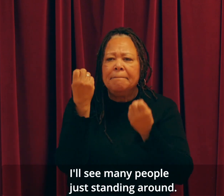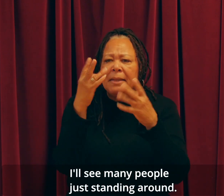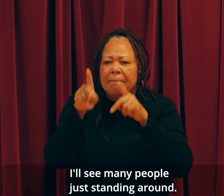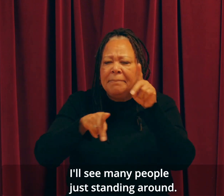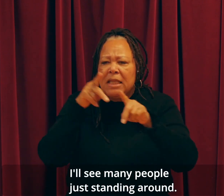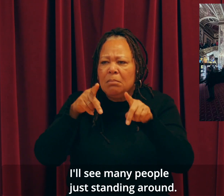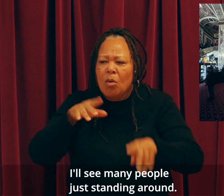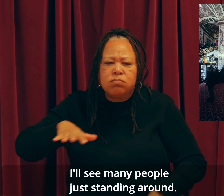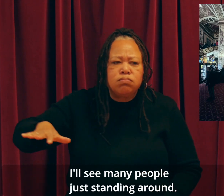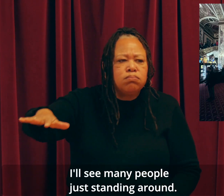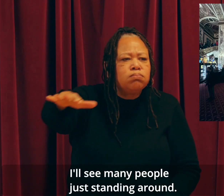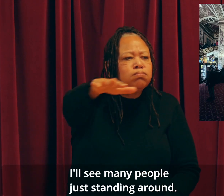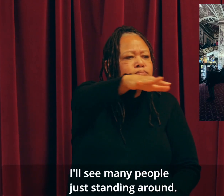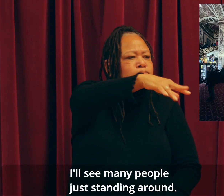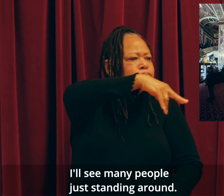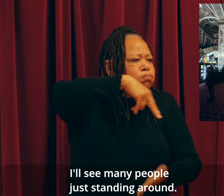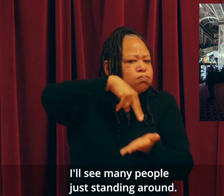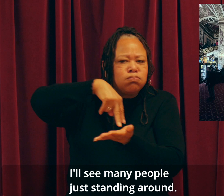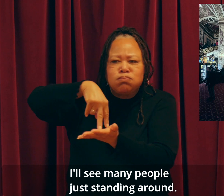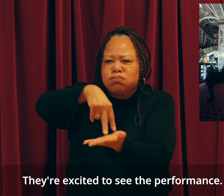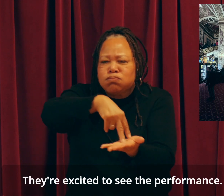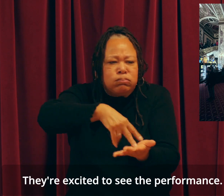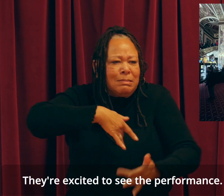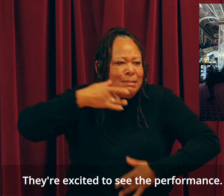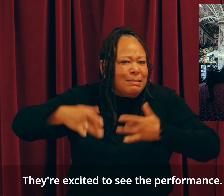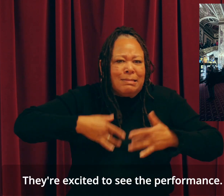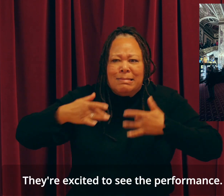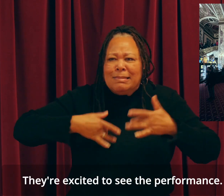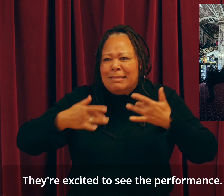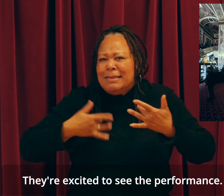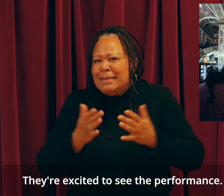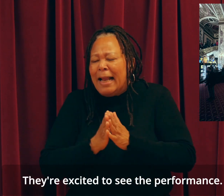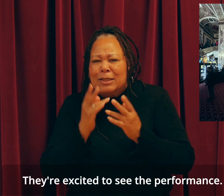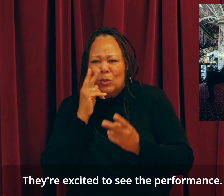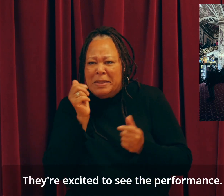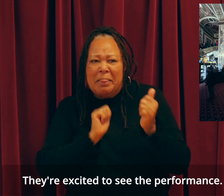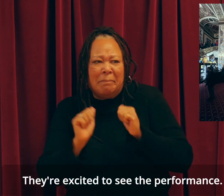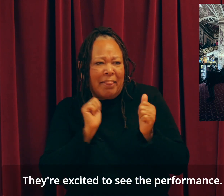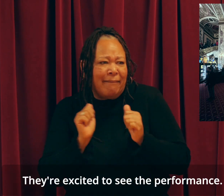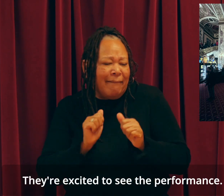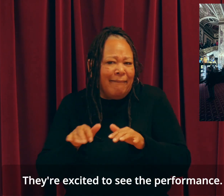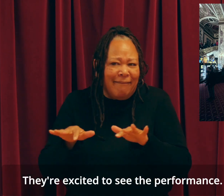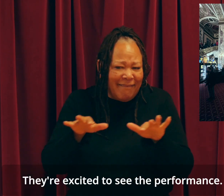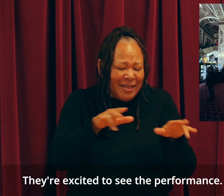I'll see many people just standing around, and they're excited to see the performance.